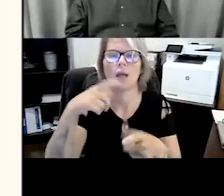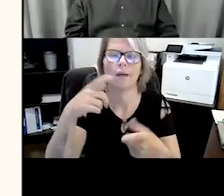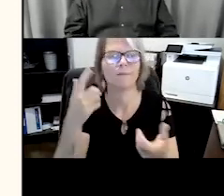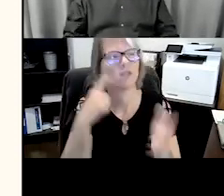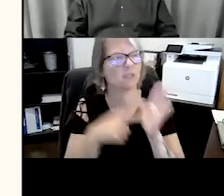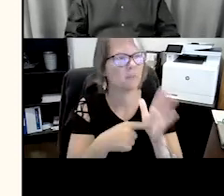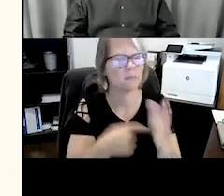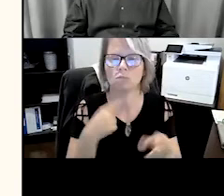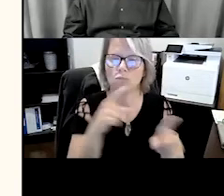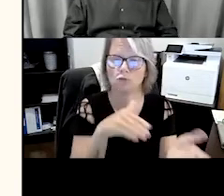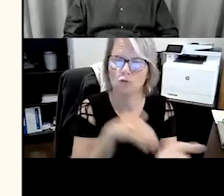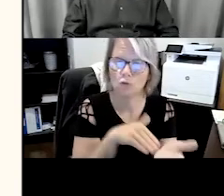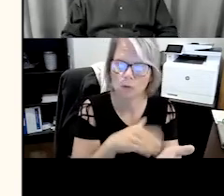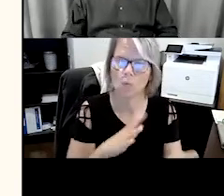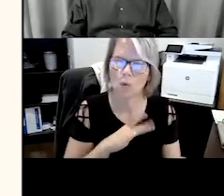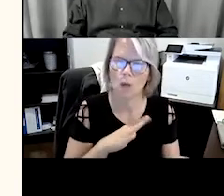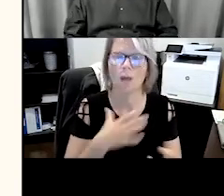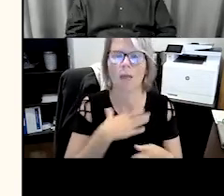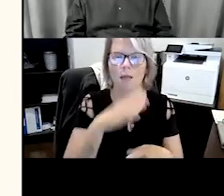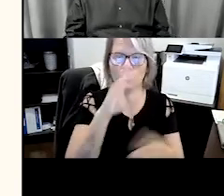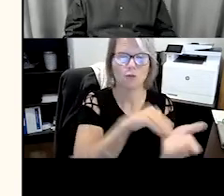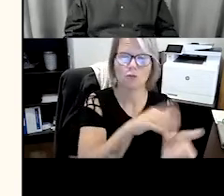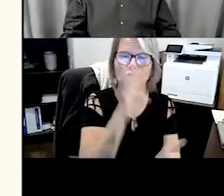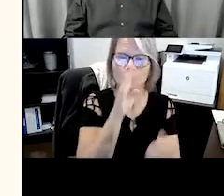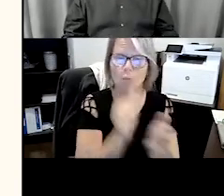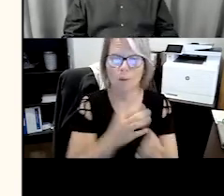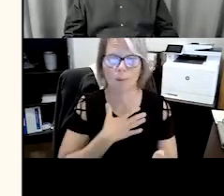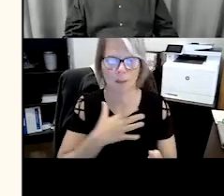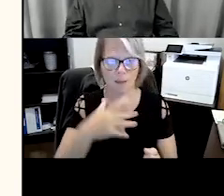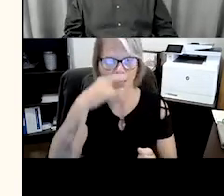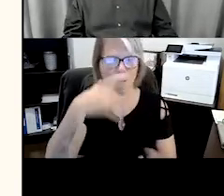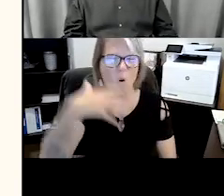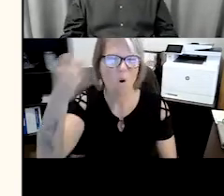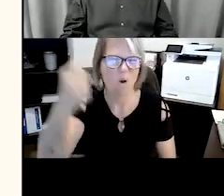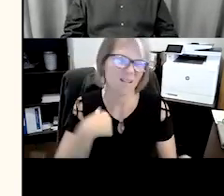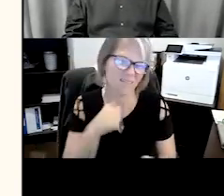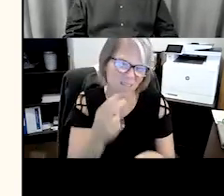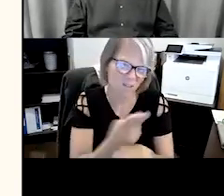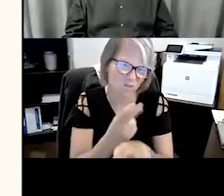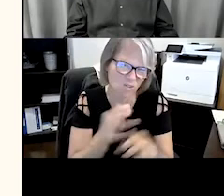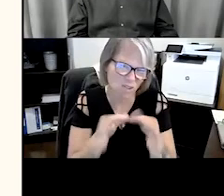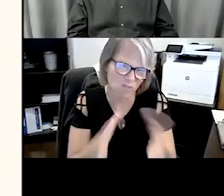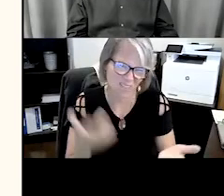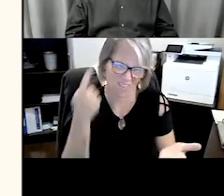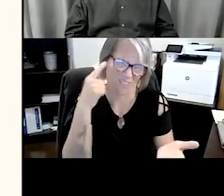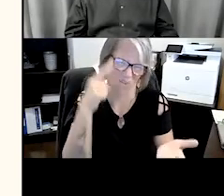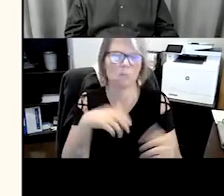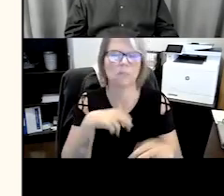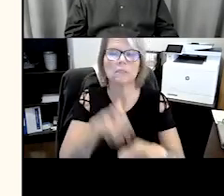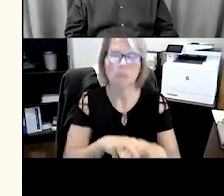pretty well and we can get the gist of what's going on. For example, I had to go to the doctor for one of my